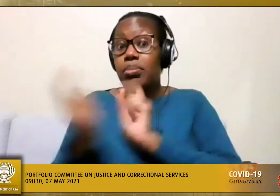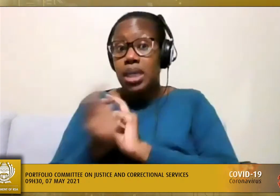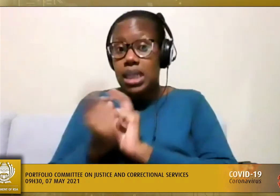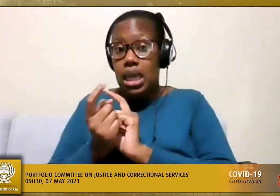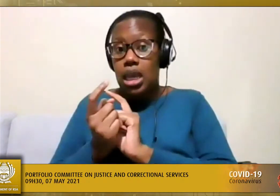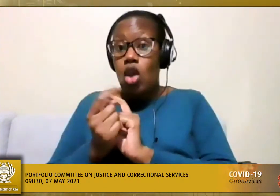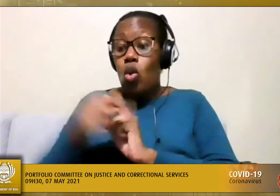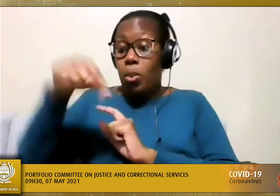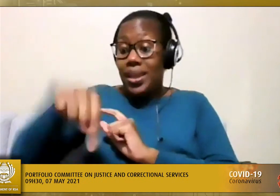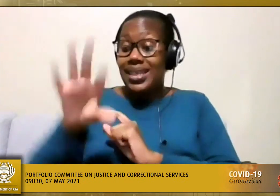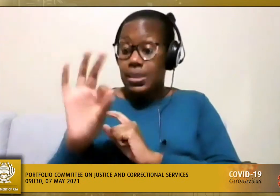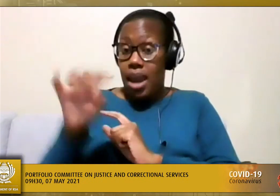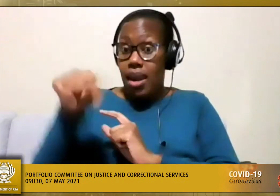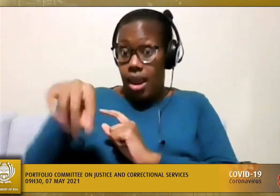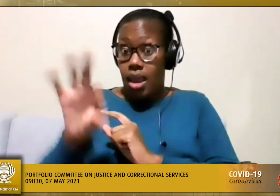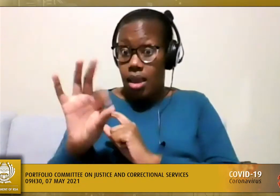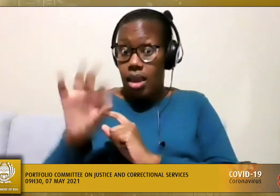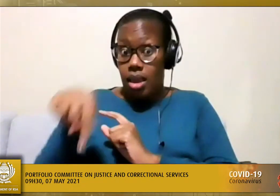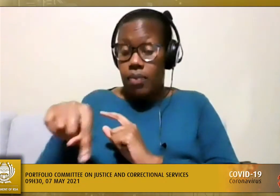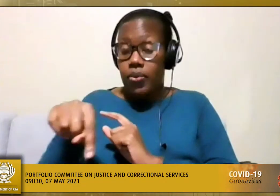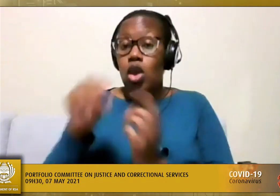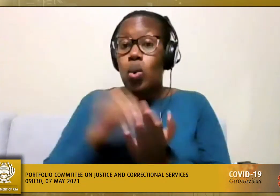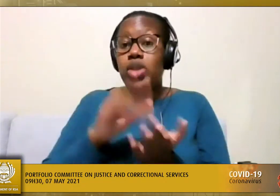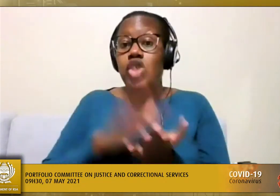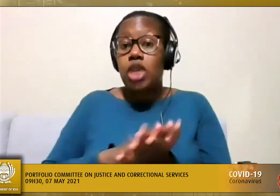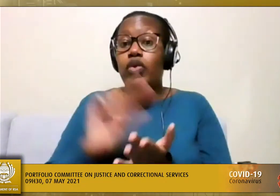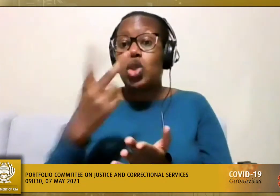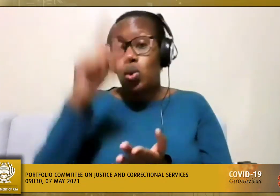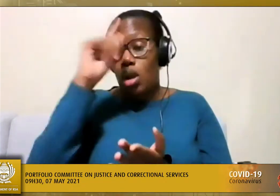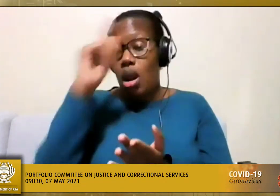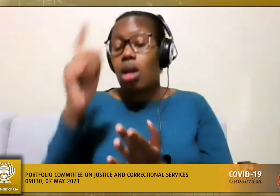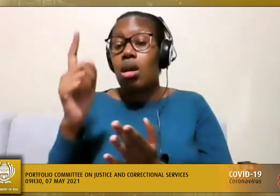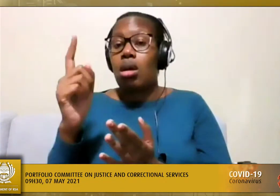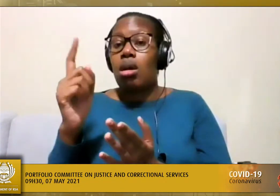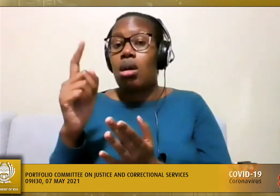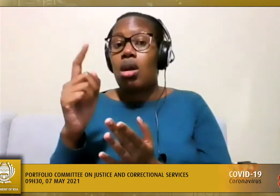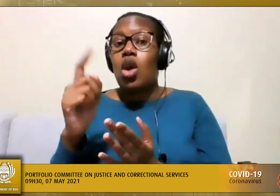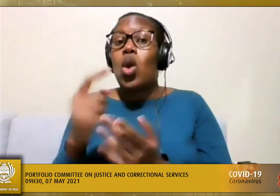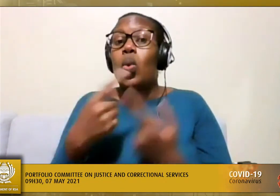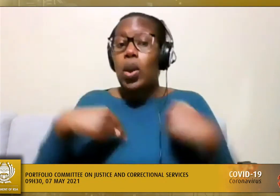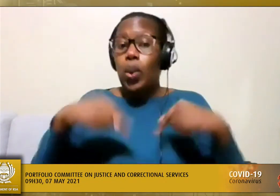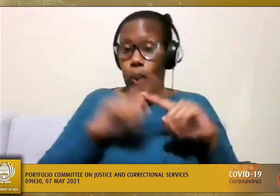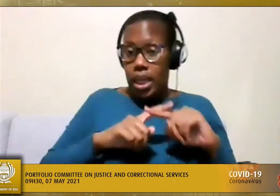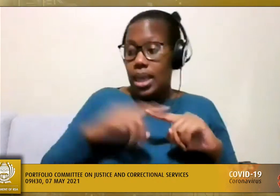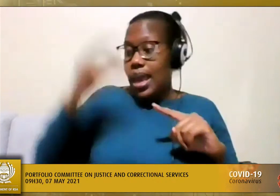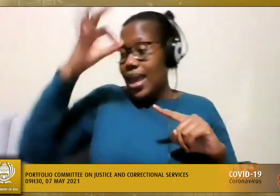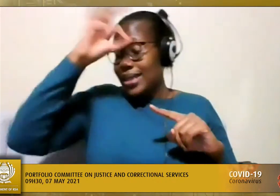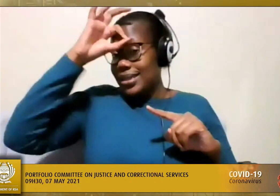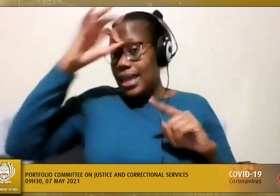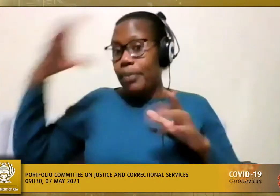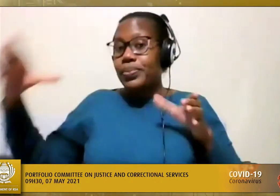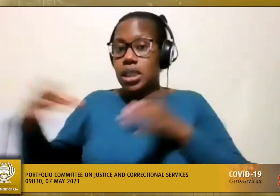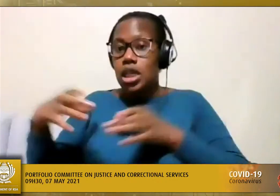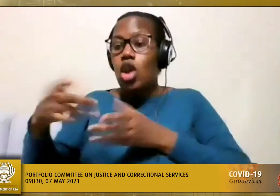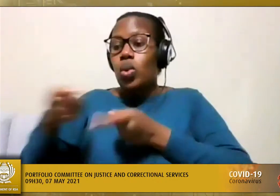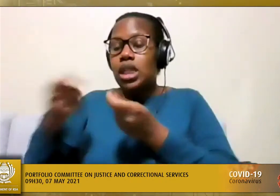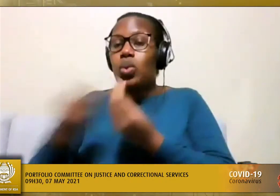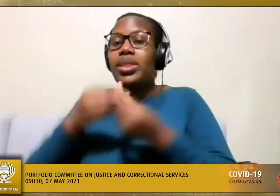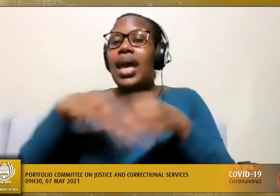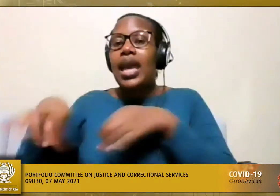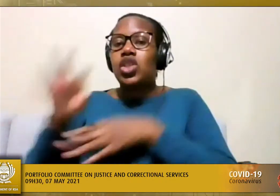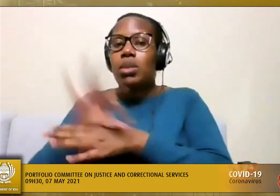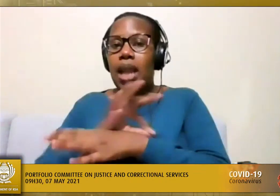coming Monday that has been scheduled for two o'clock in the afternoon where we and saps will deal with this action plan to